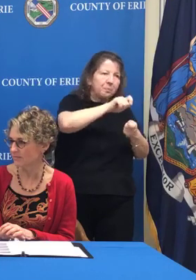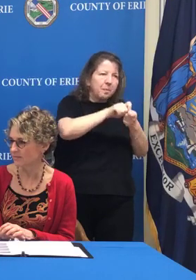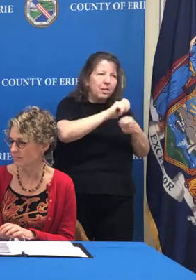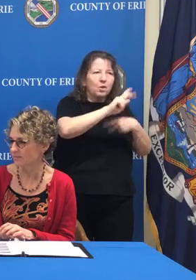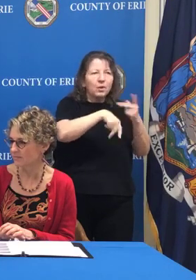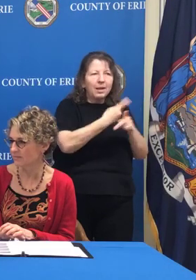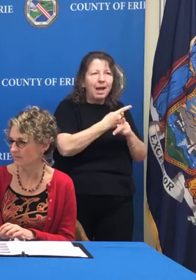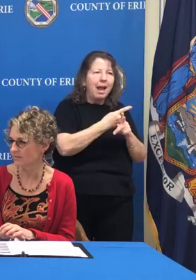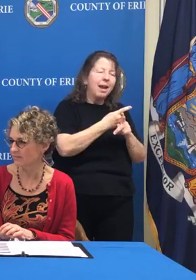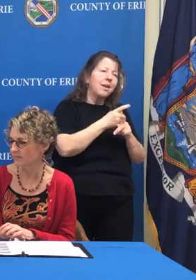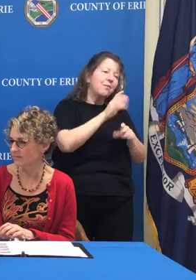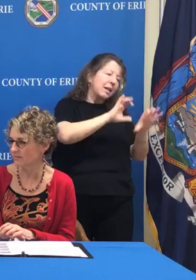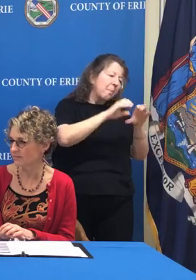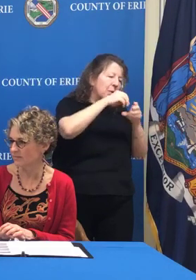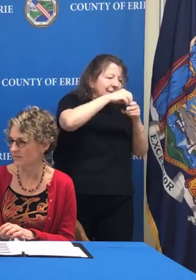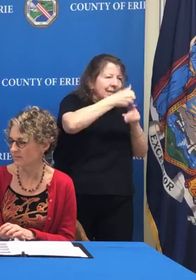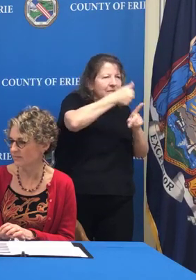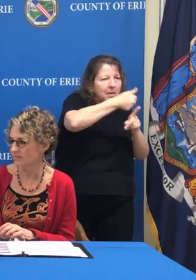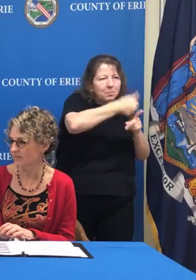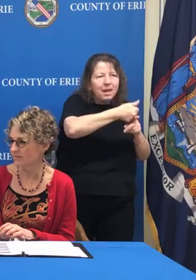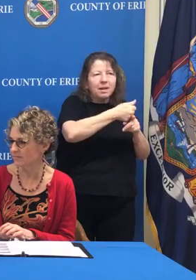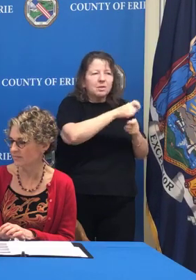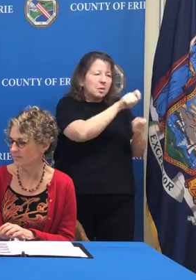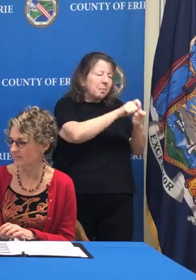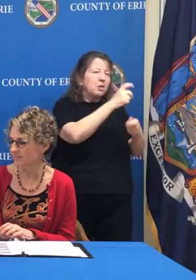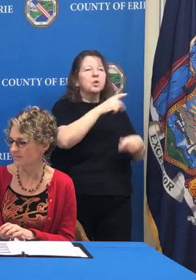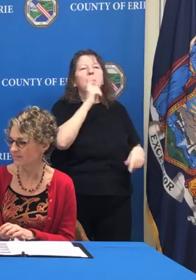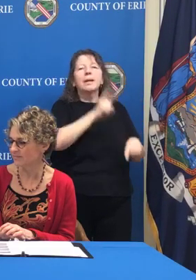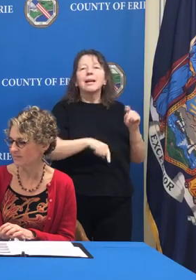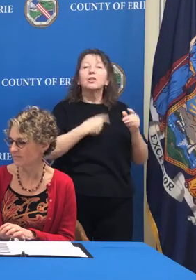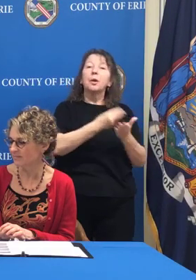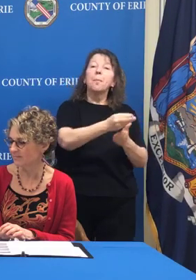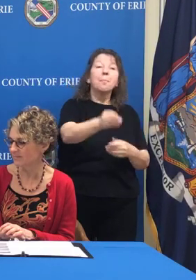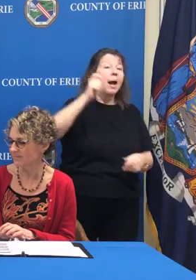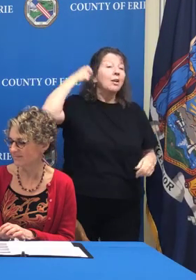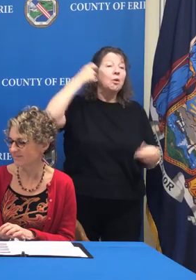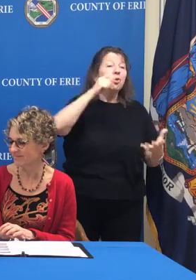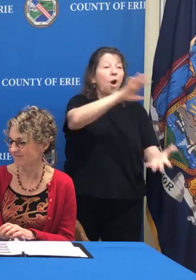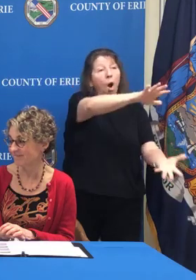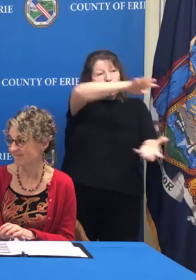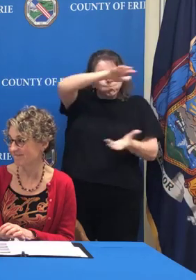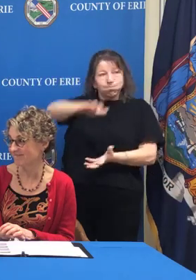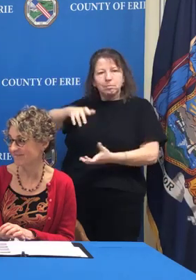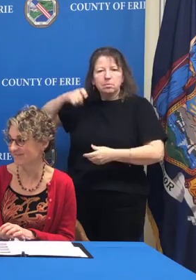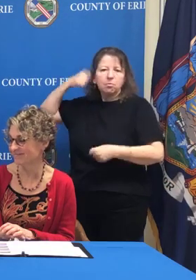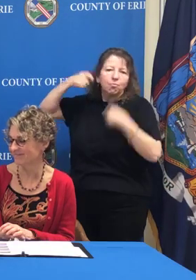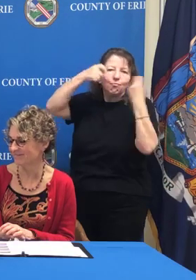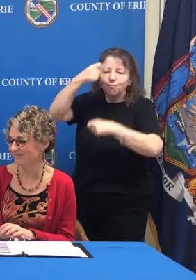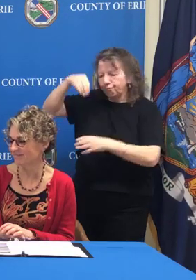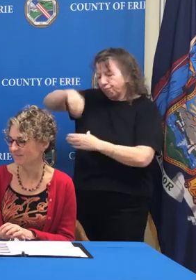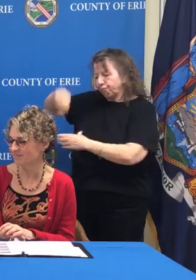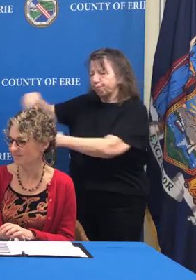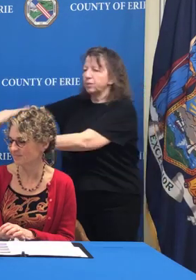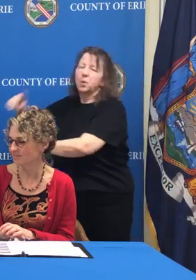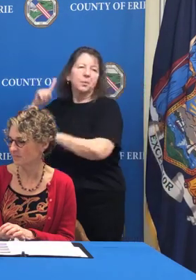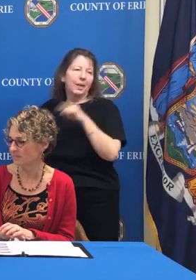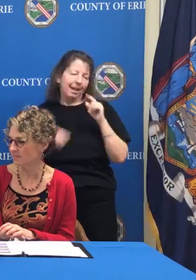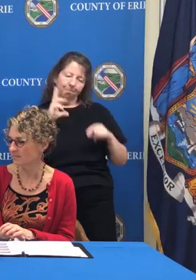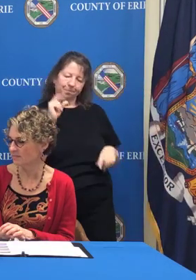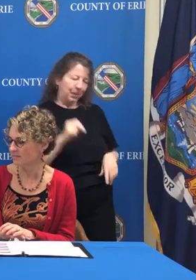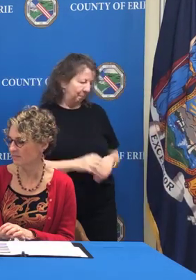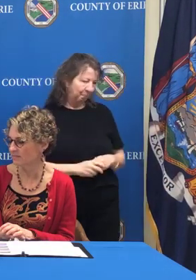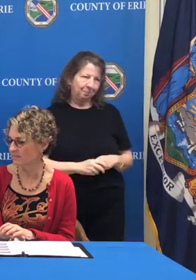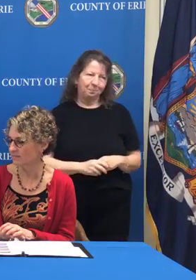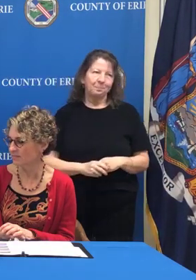compound in them for the collection. So we can't just go out there and buy a whole bunch of Q-tips to do the swab collection.